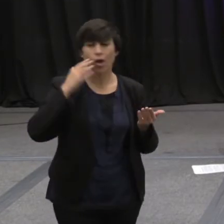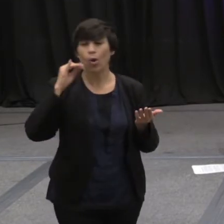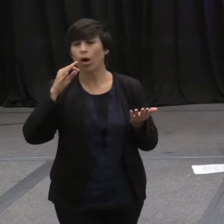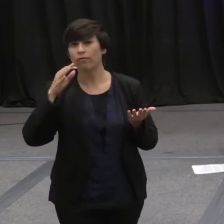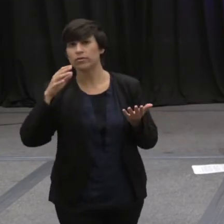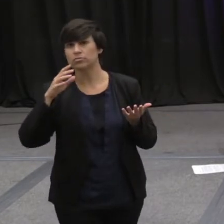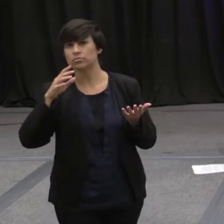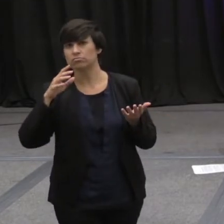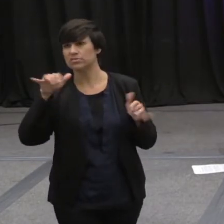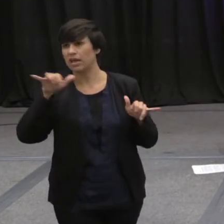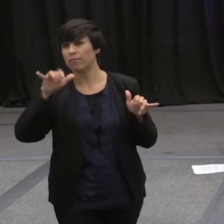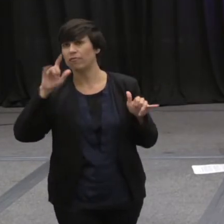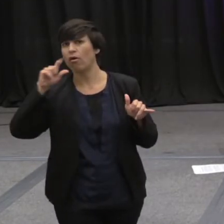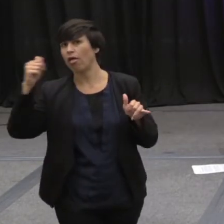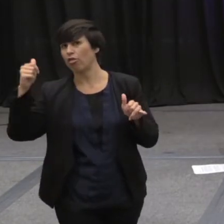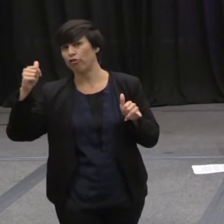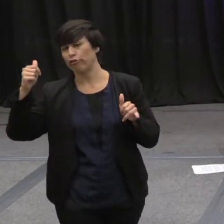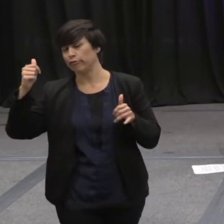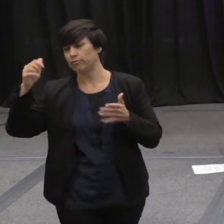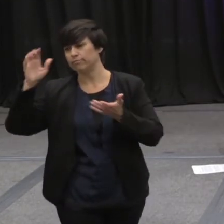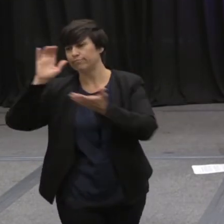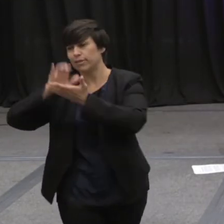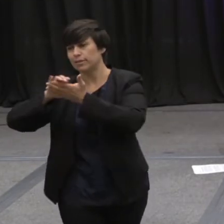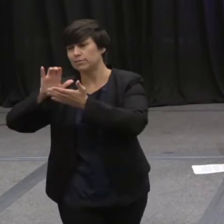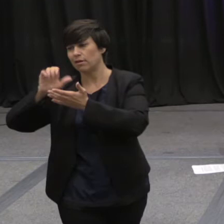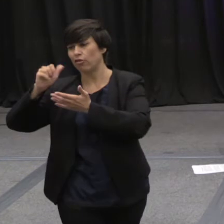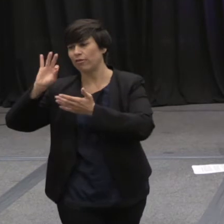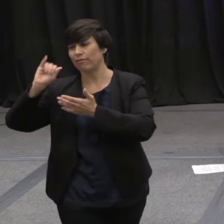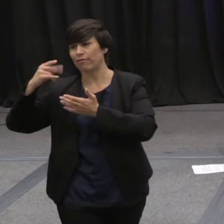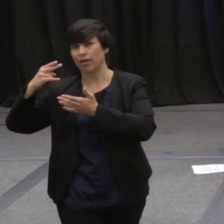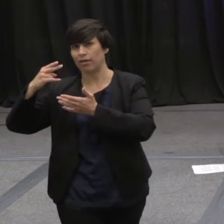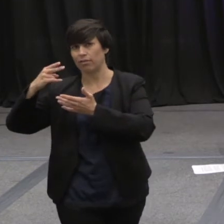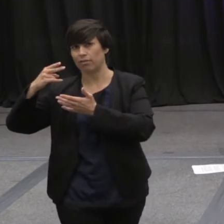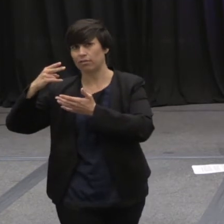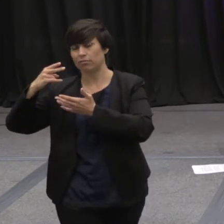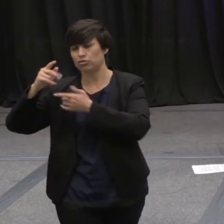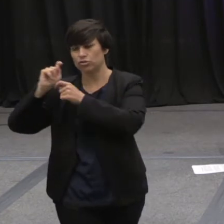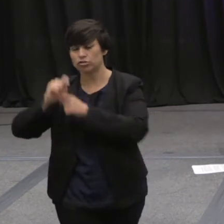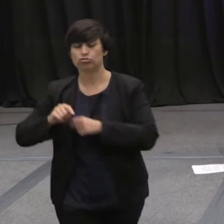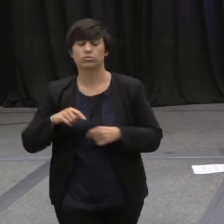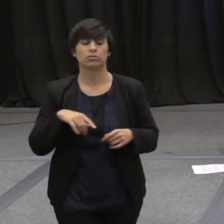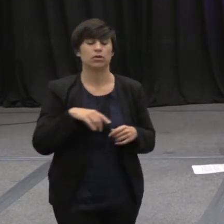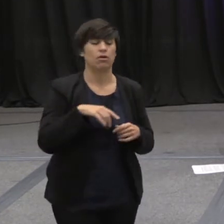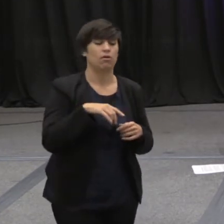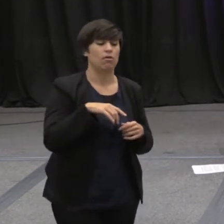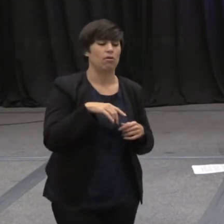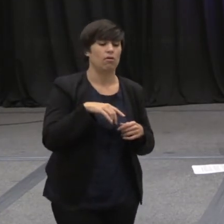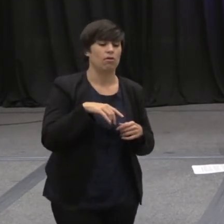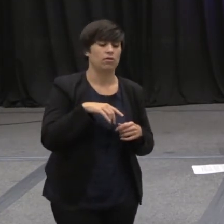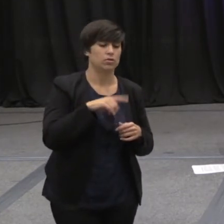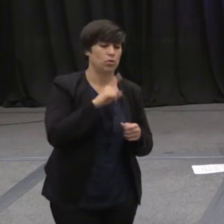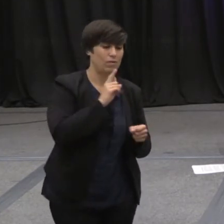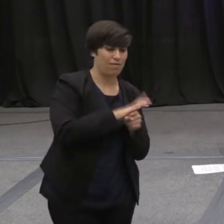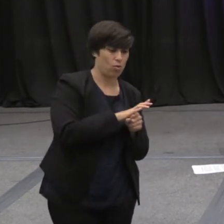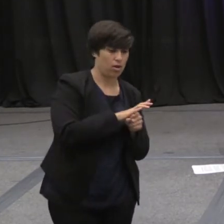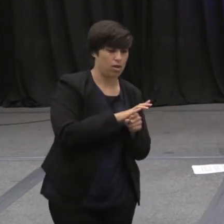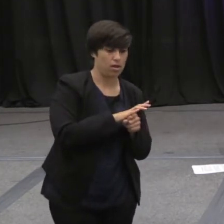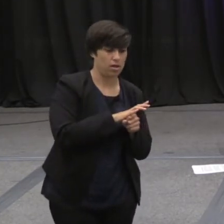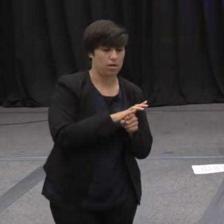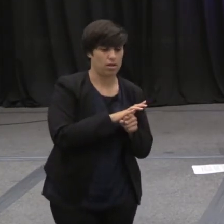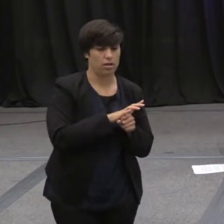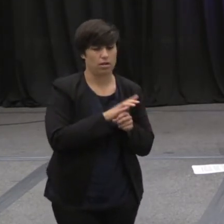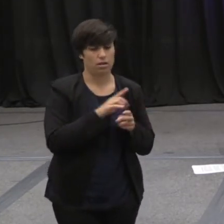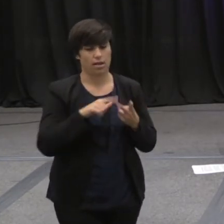so I'll just speak to my own, and queer, or queer in some way. I identify as